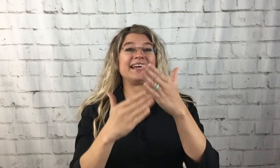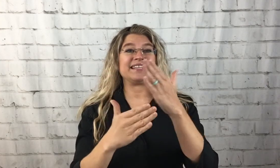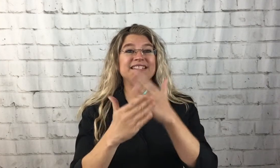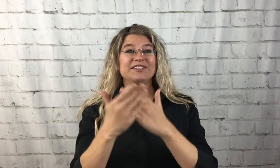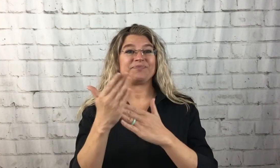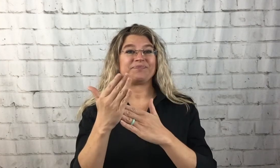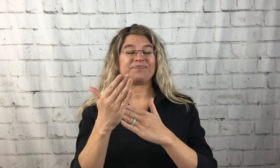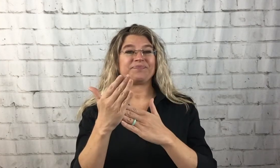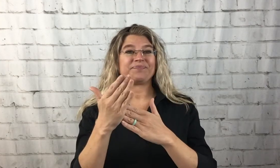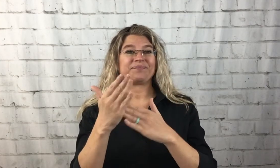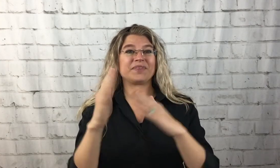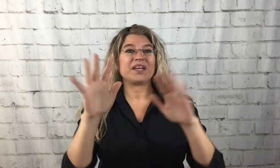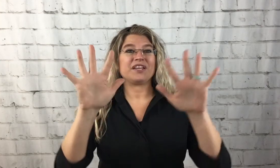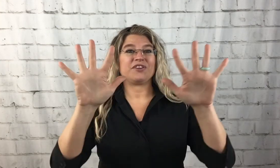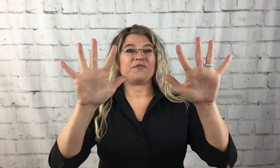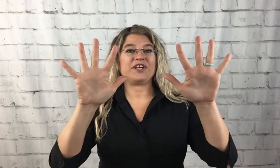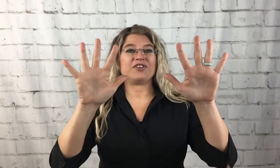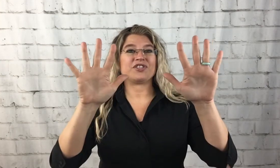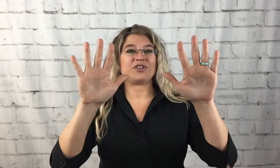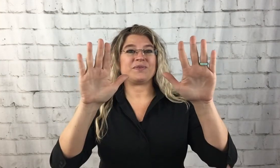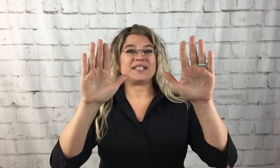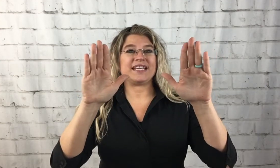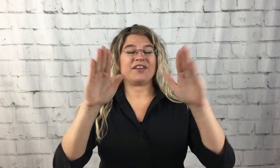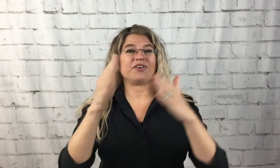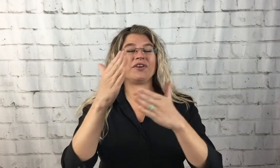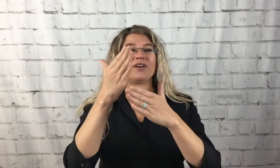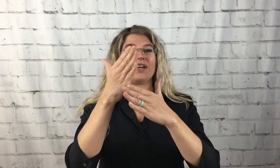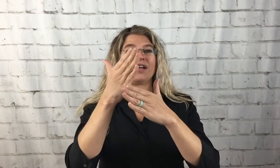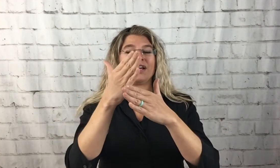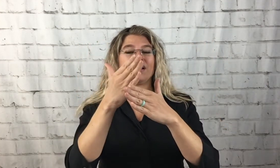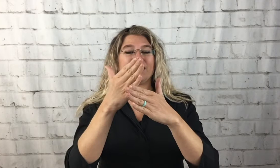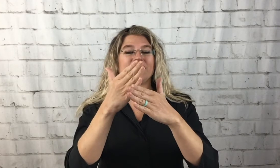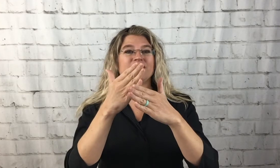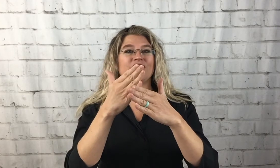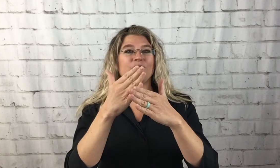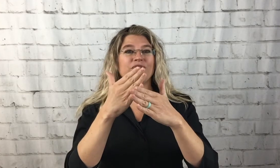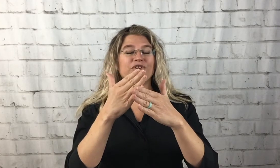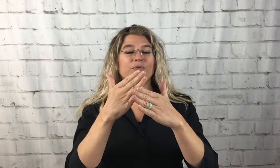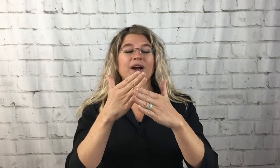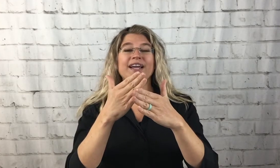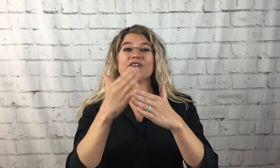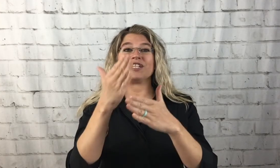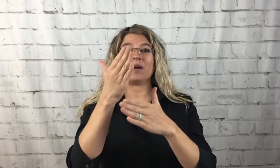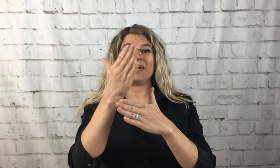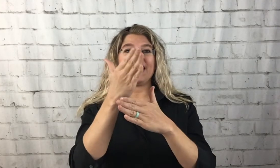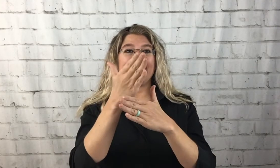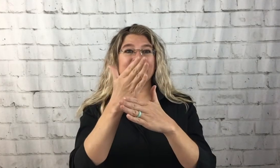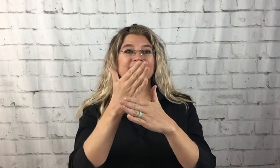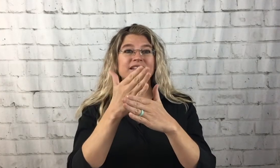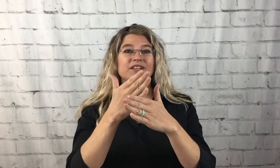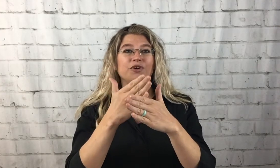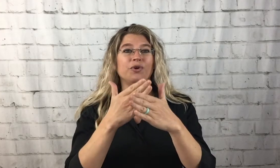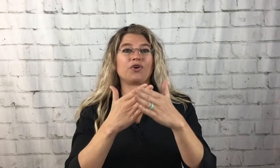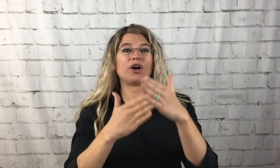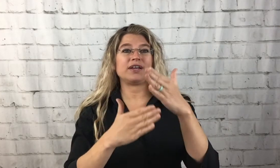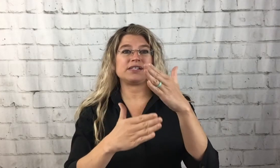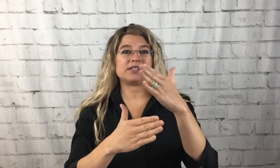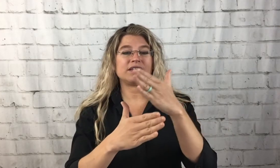Hand. Your fingers close together. Start with your right or dominant hand. Go across and